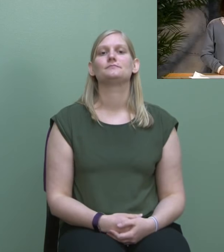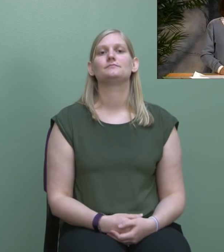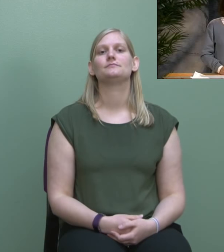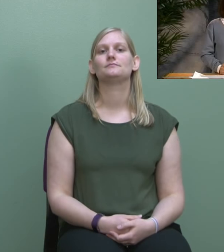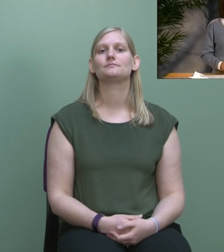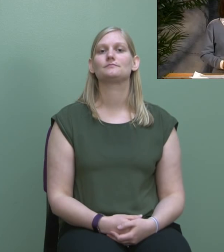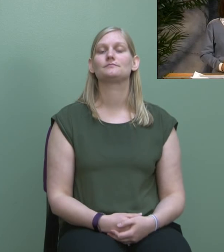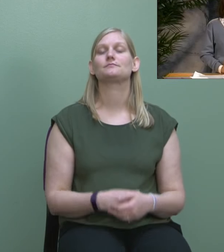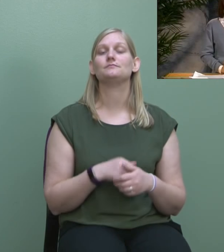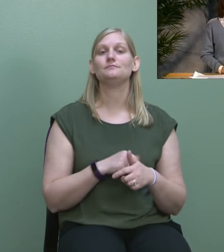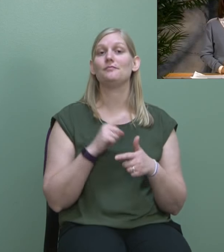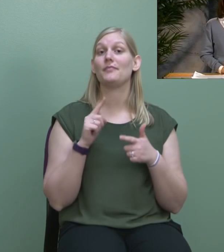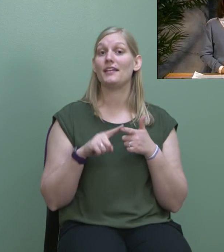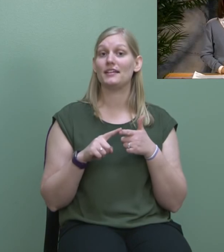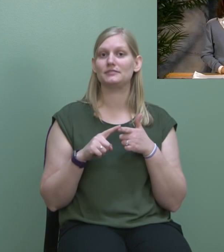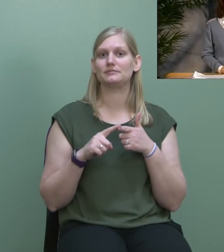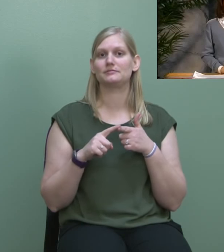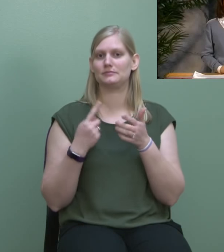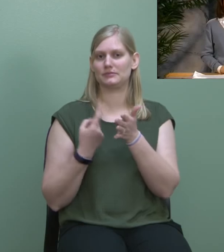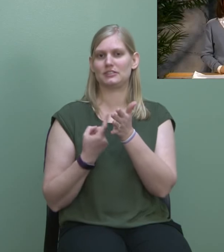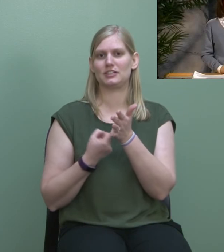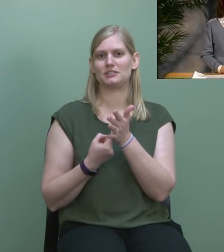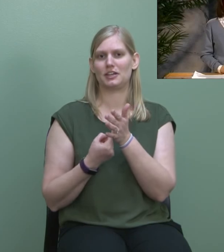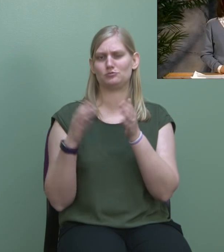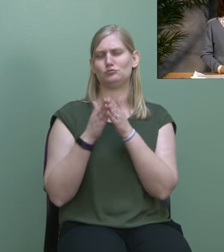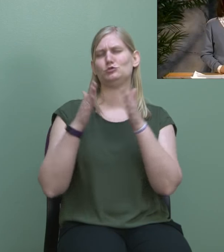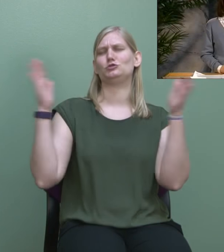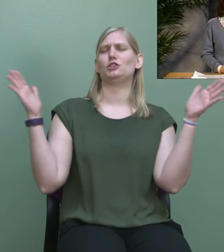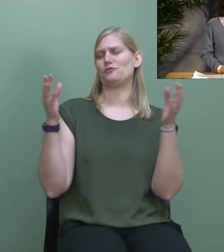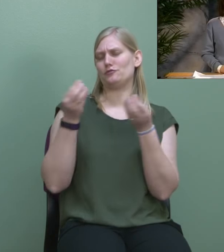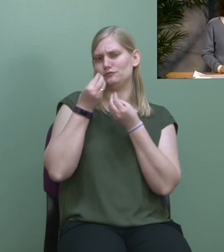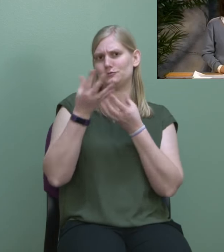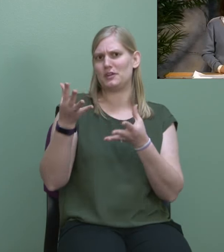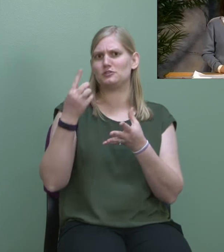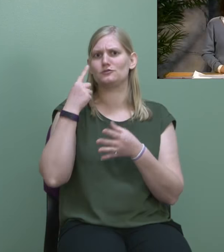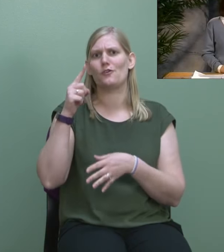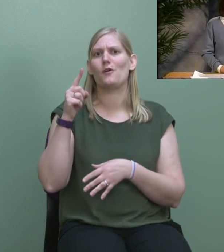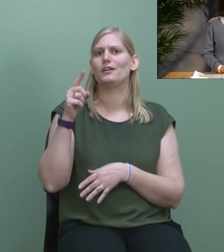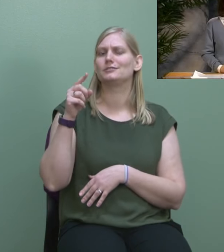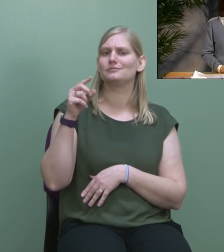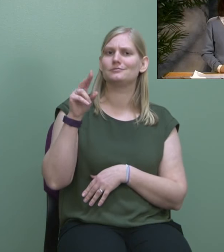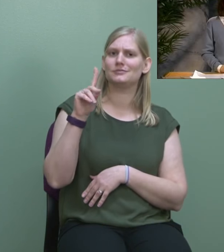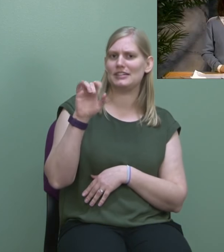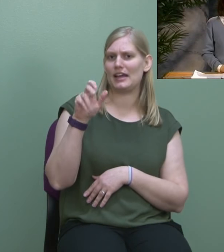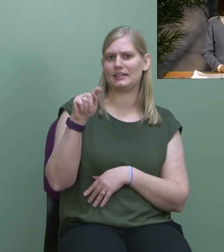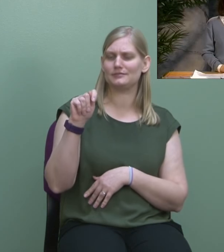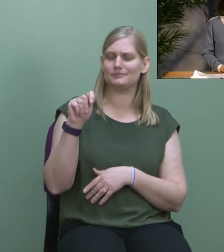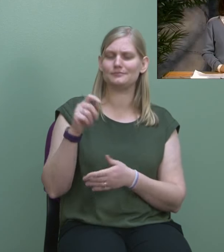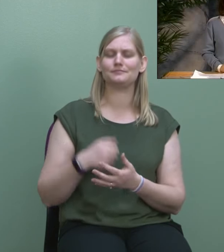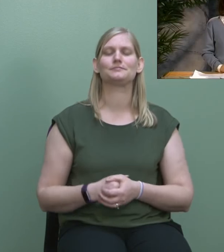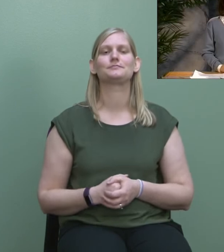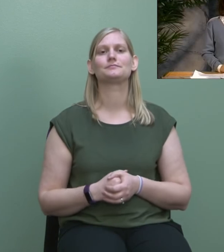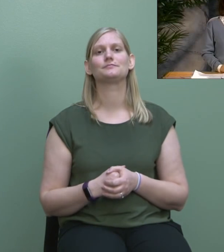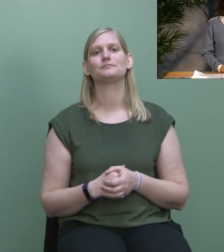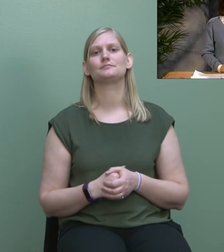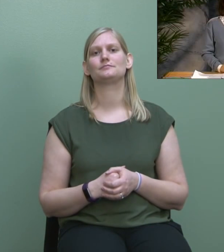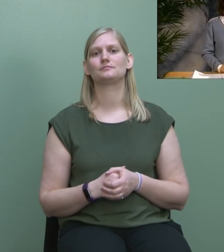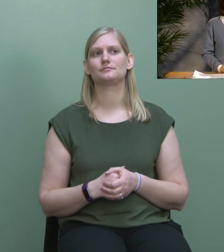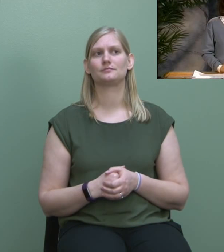then I will just go over some general guidelines that we can all use in our diets day to day. Beginning